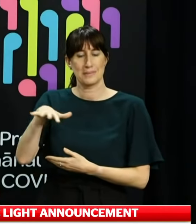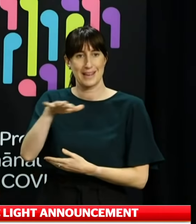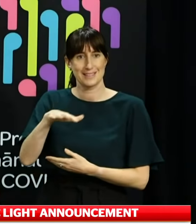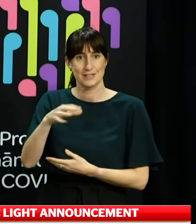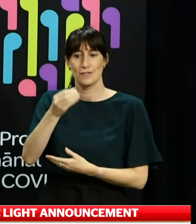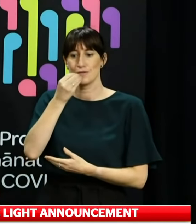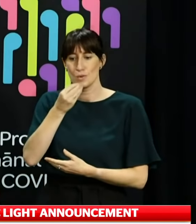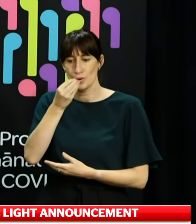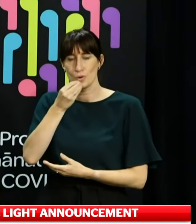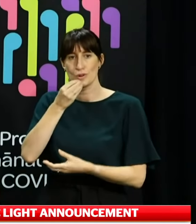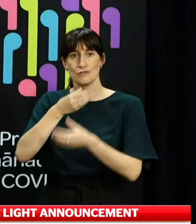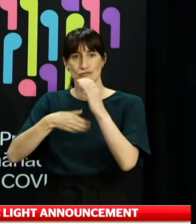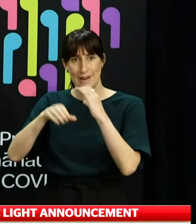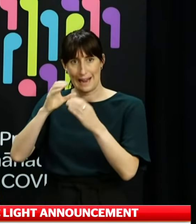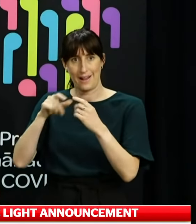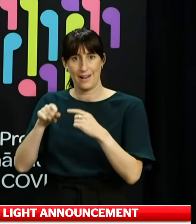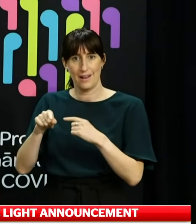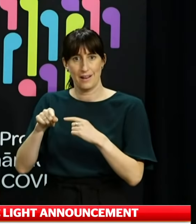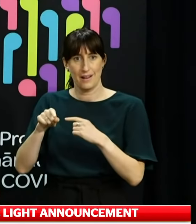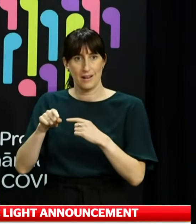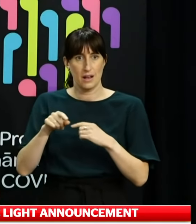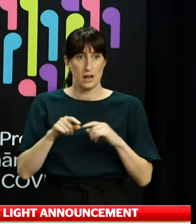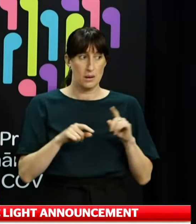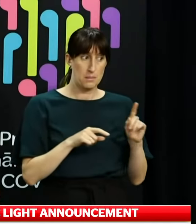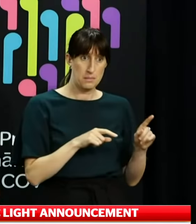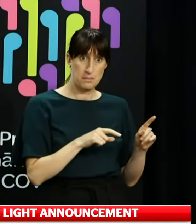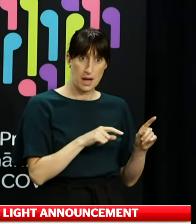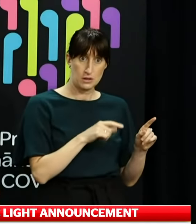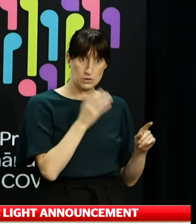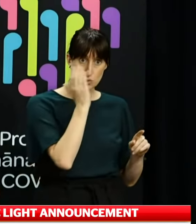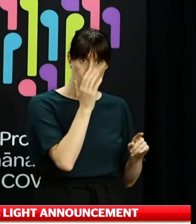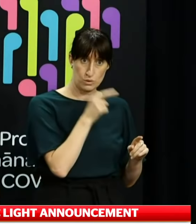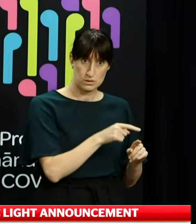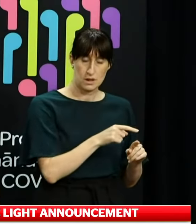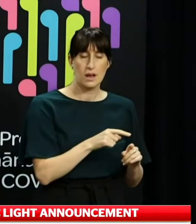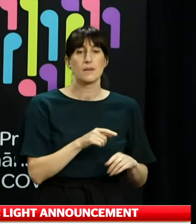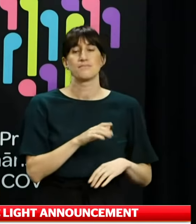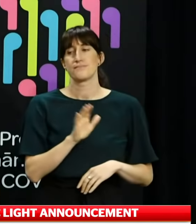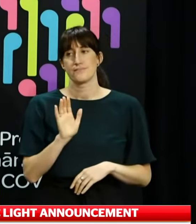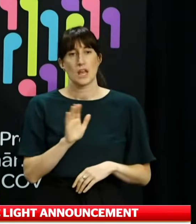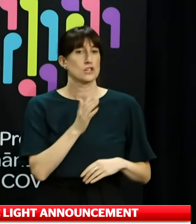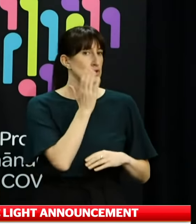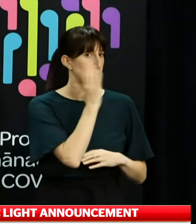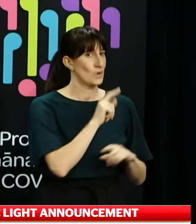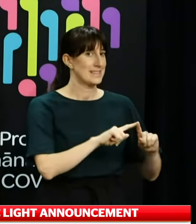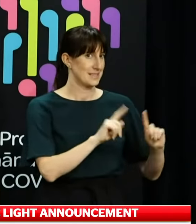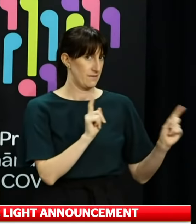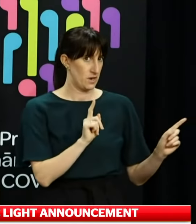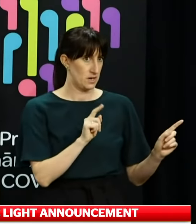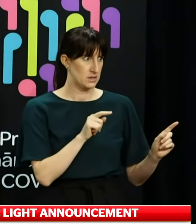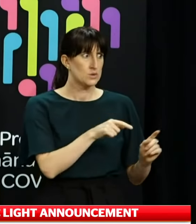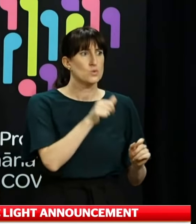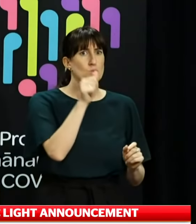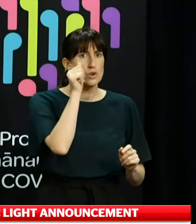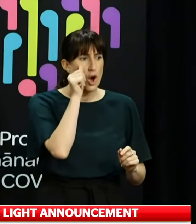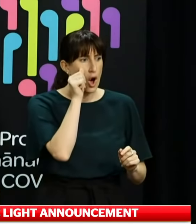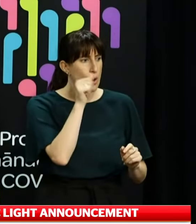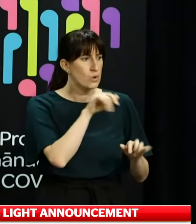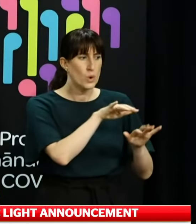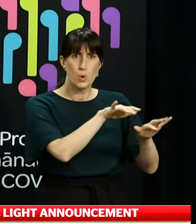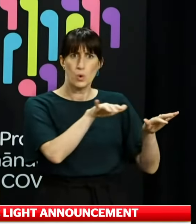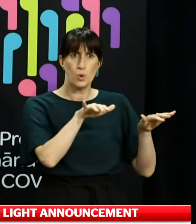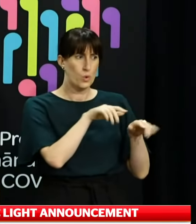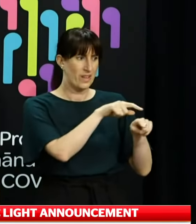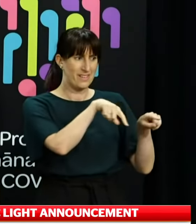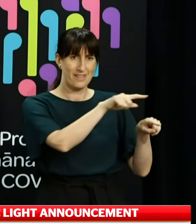settings. But it's not in schools, right? What's that? But it's not in schools. Schools are a different environment. You know, schools, you still know who's been in a school. There's